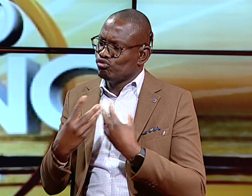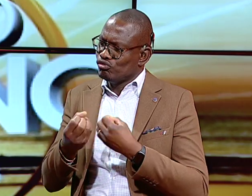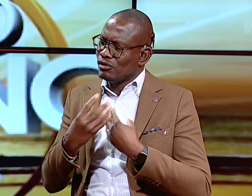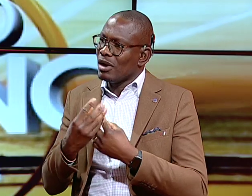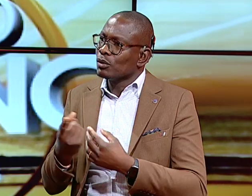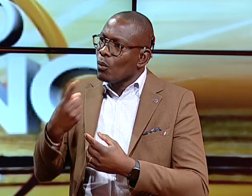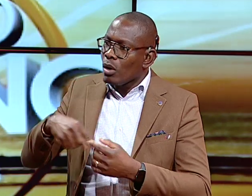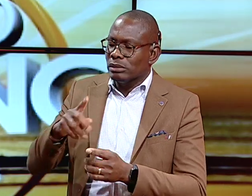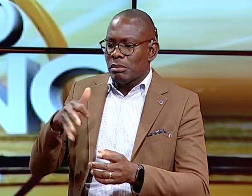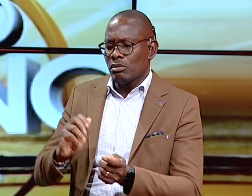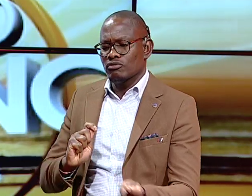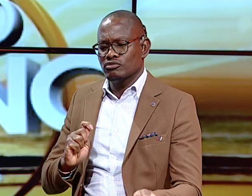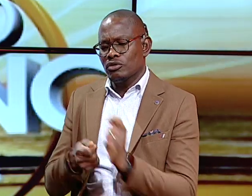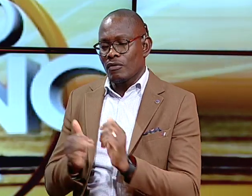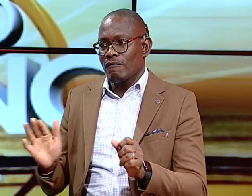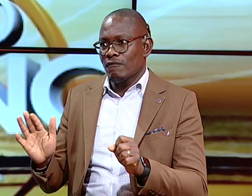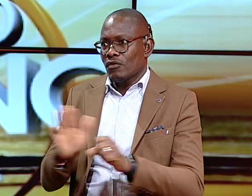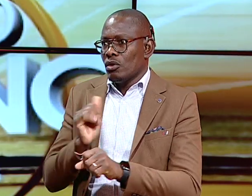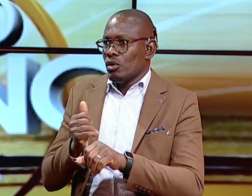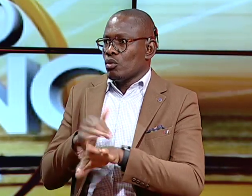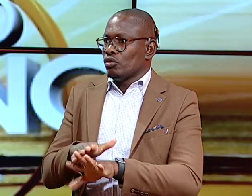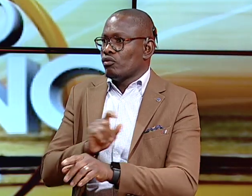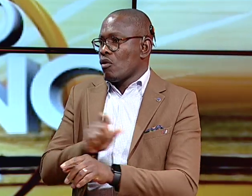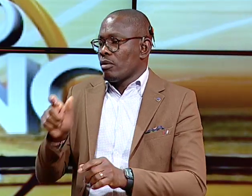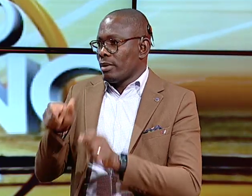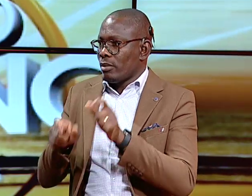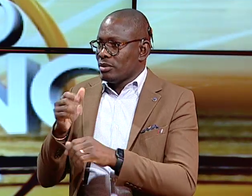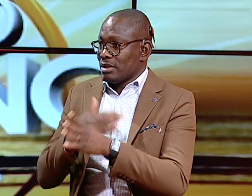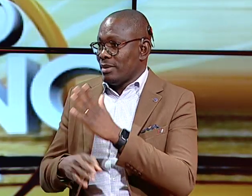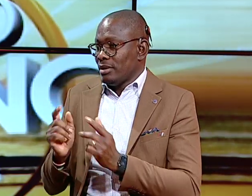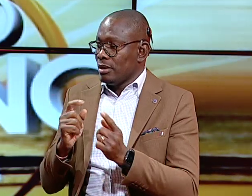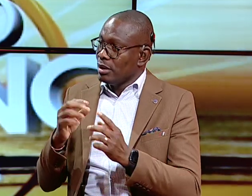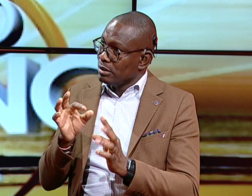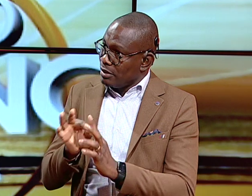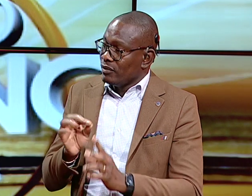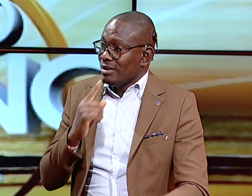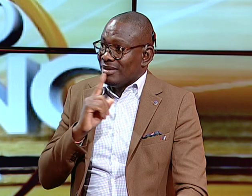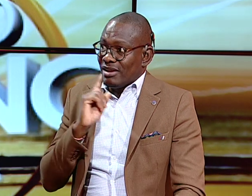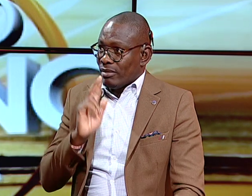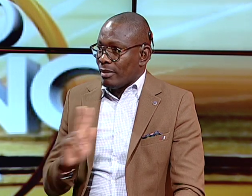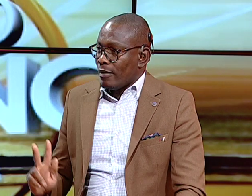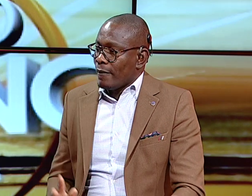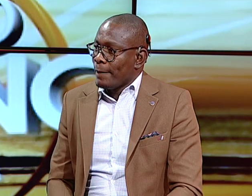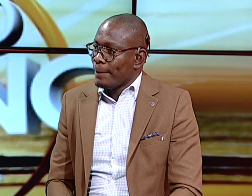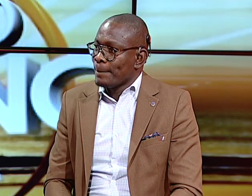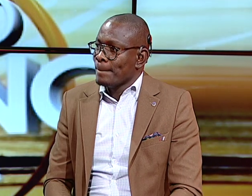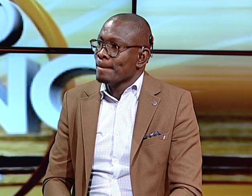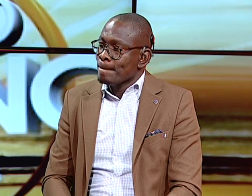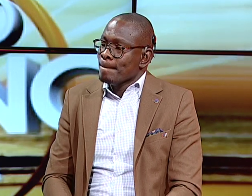they can't be taking notes. So we need to make sure that there are note takers. So we need to change deaf people's lives to have full